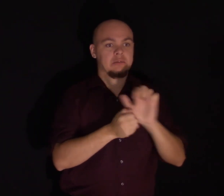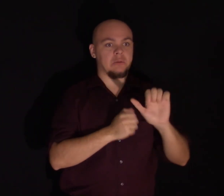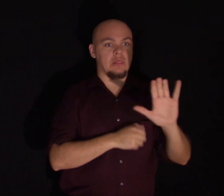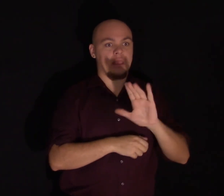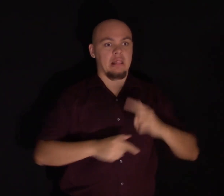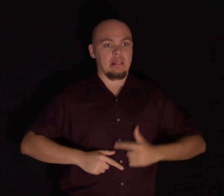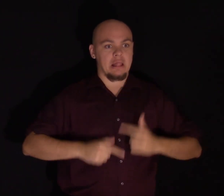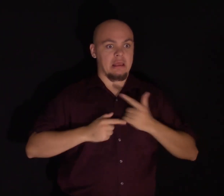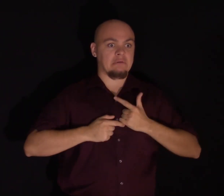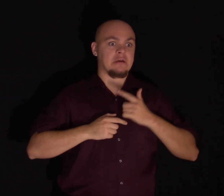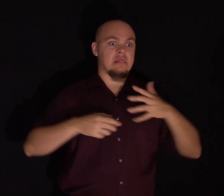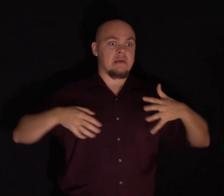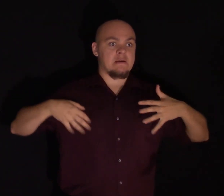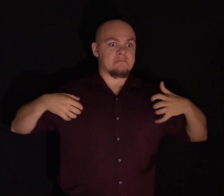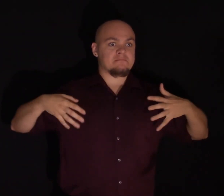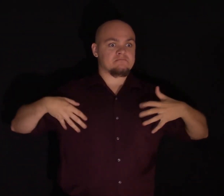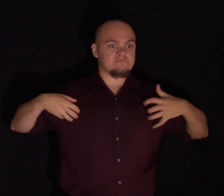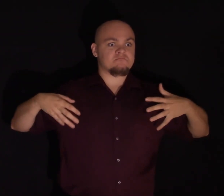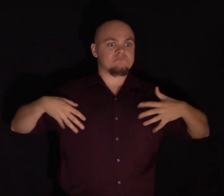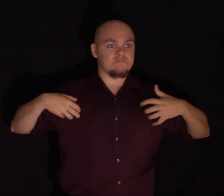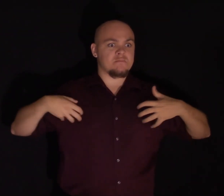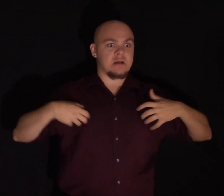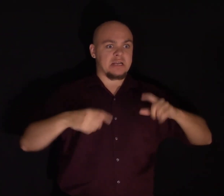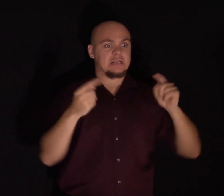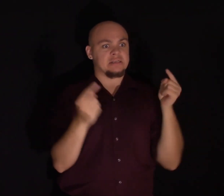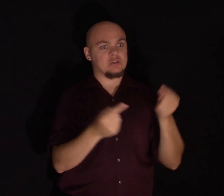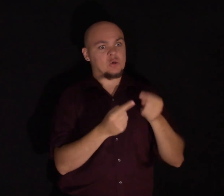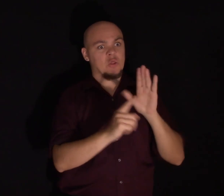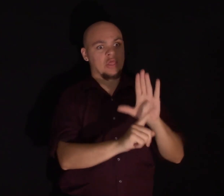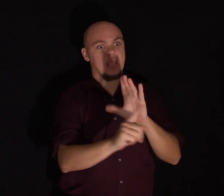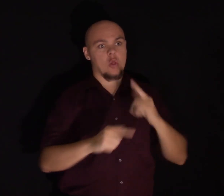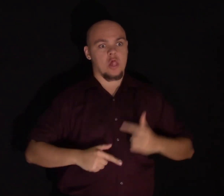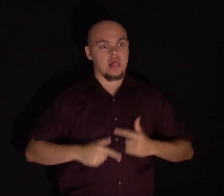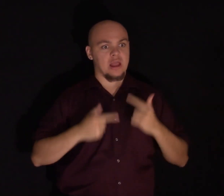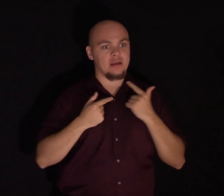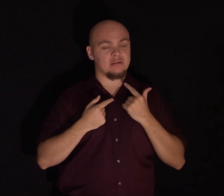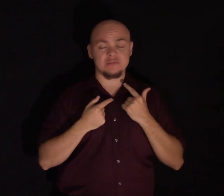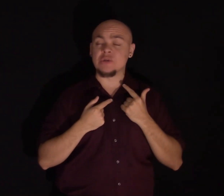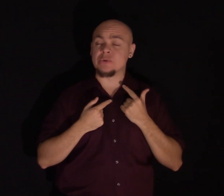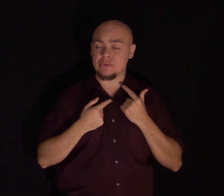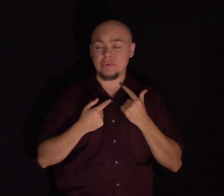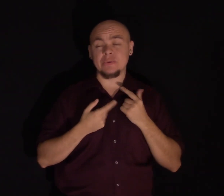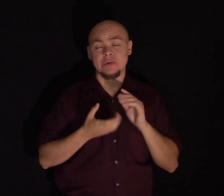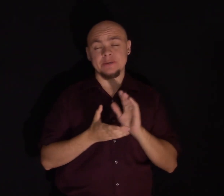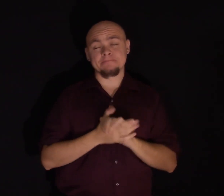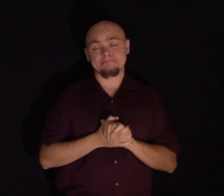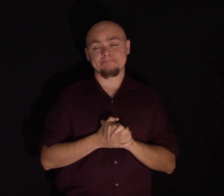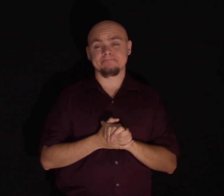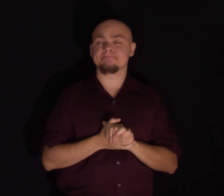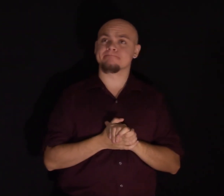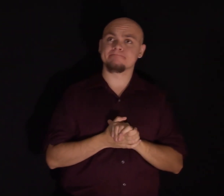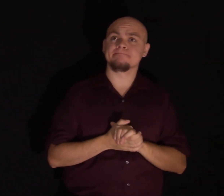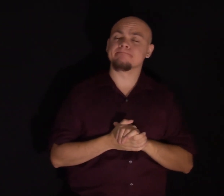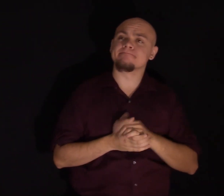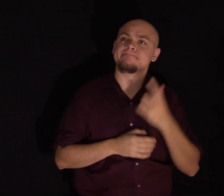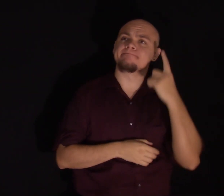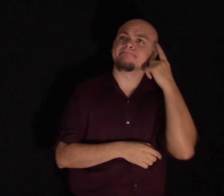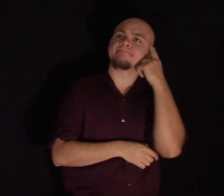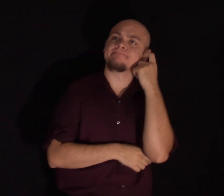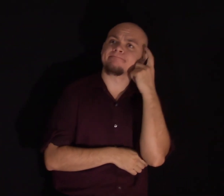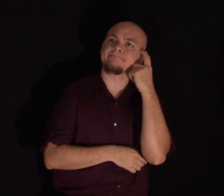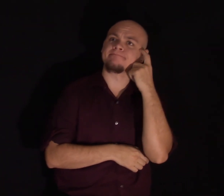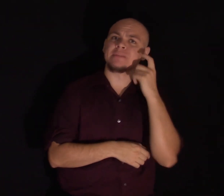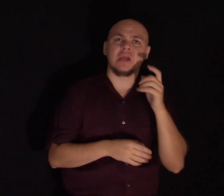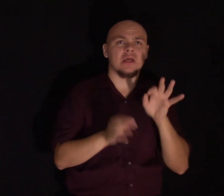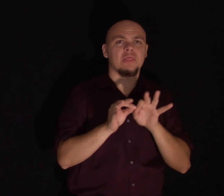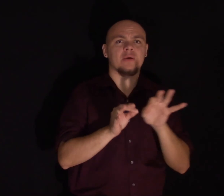about what this monkey had done to them and i thought about this and i said if the procrastinator